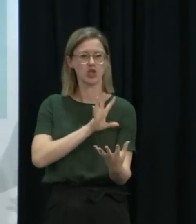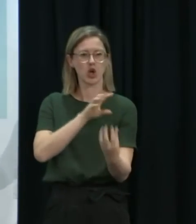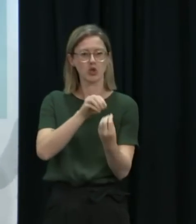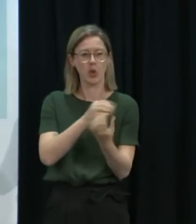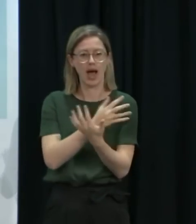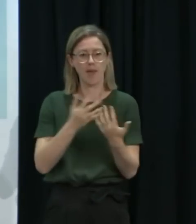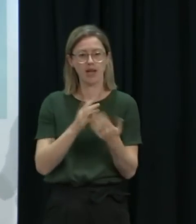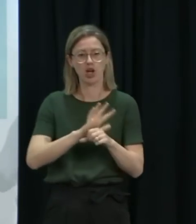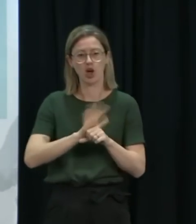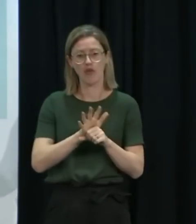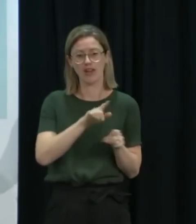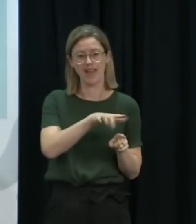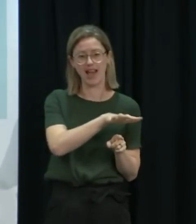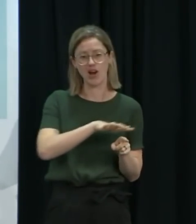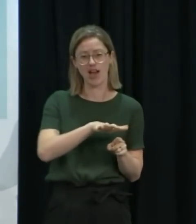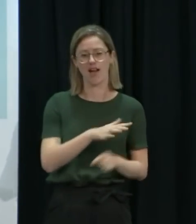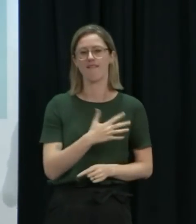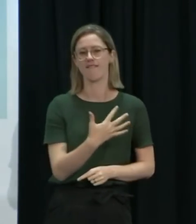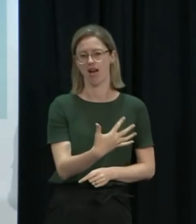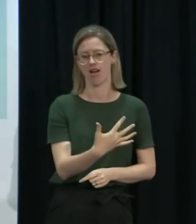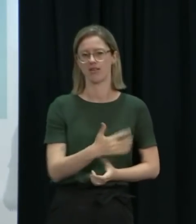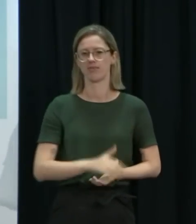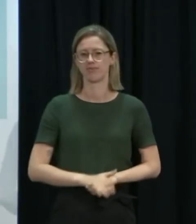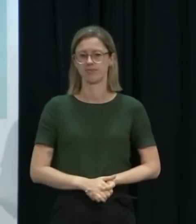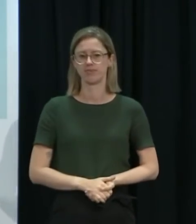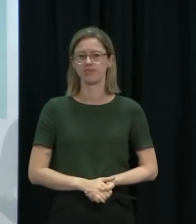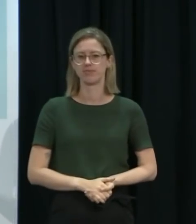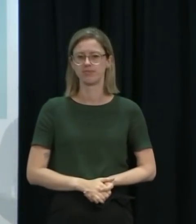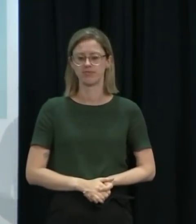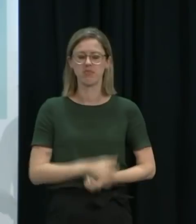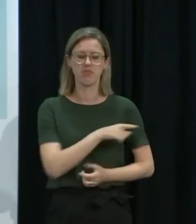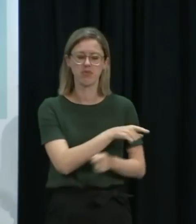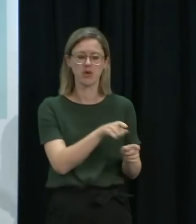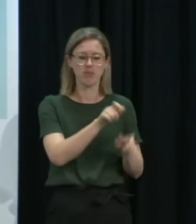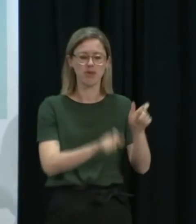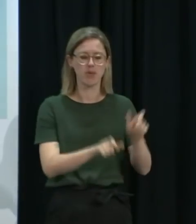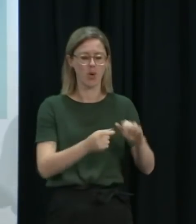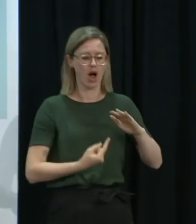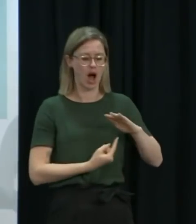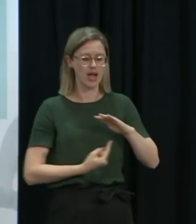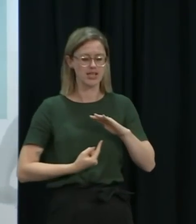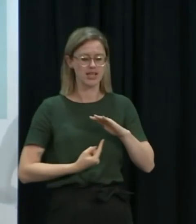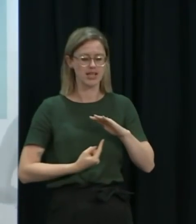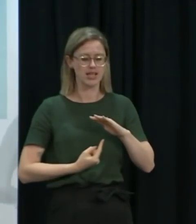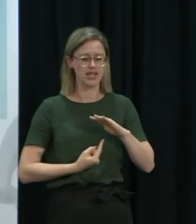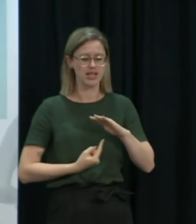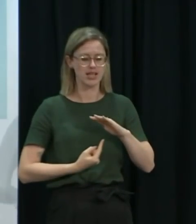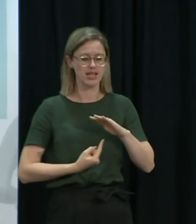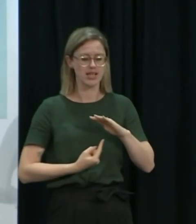active cases in the region to 5. The cases are self-isolating across 3 separate households